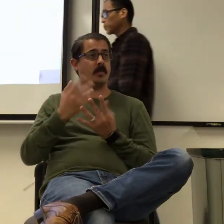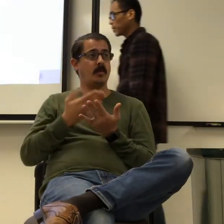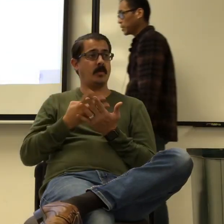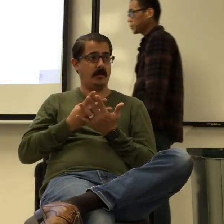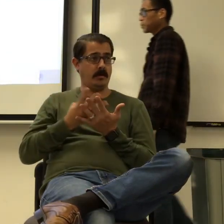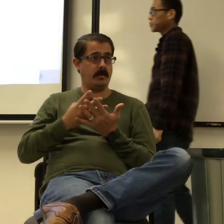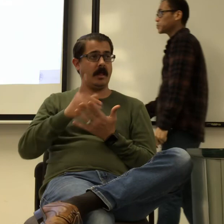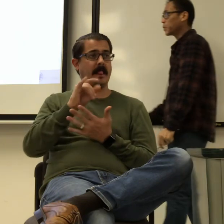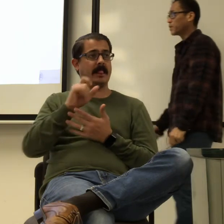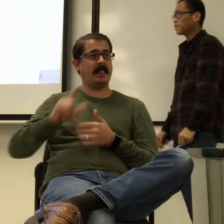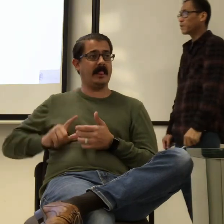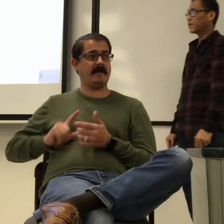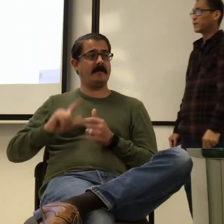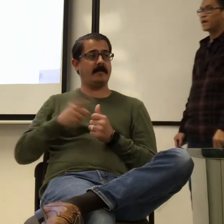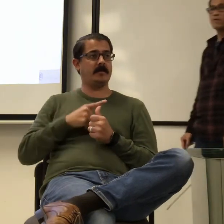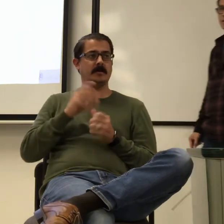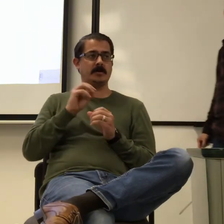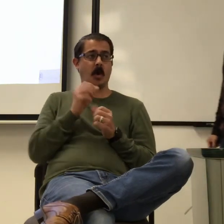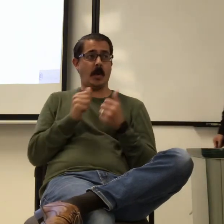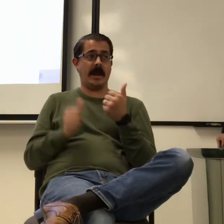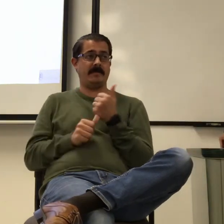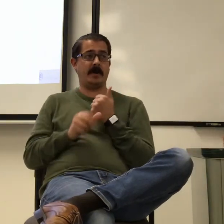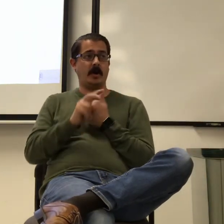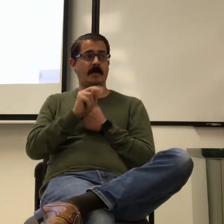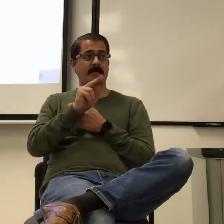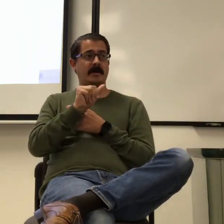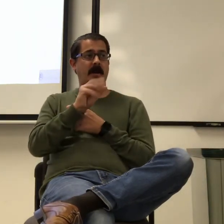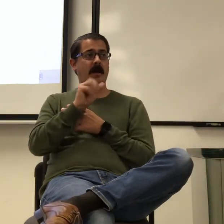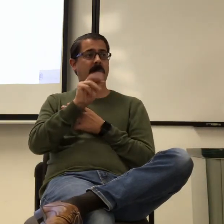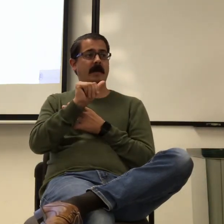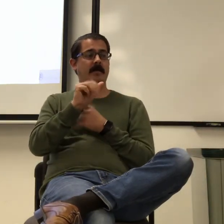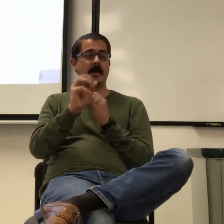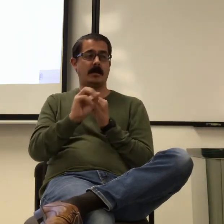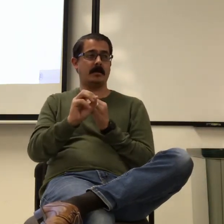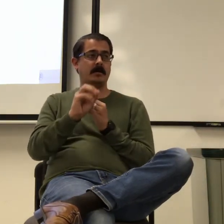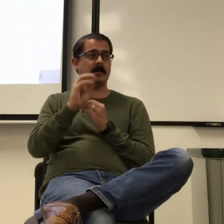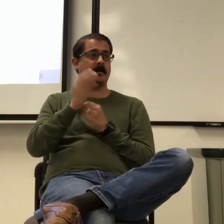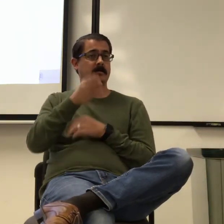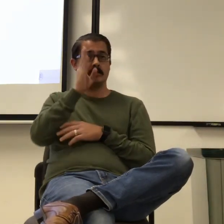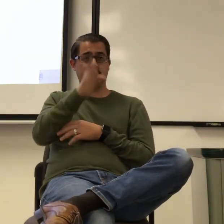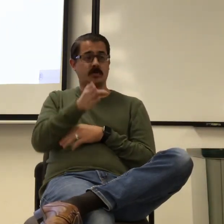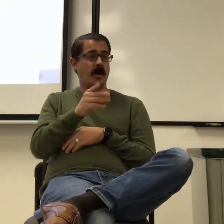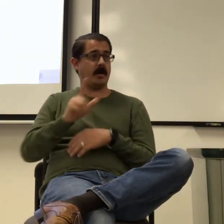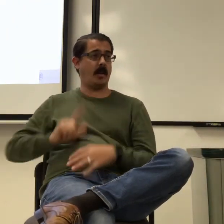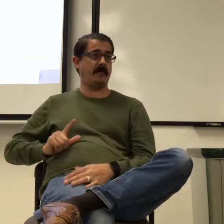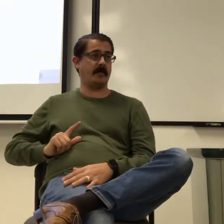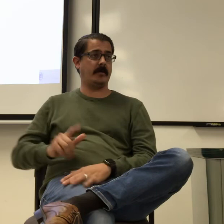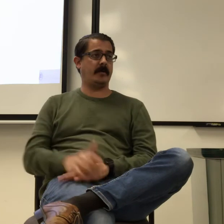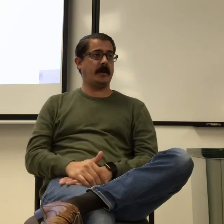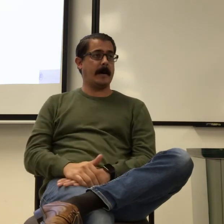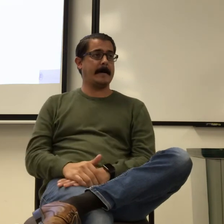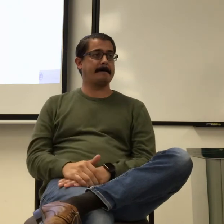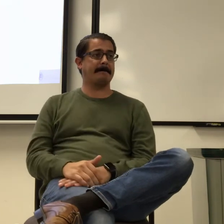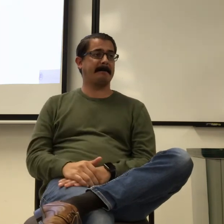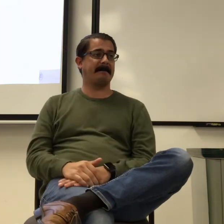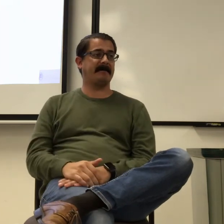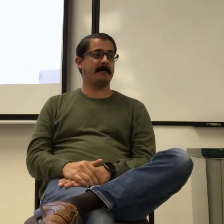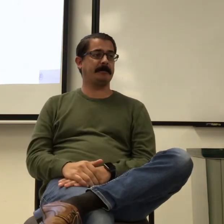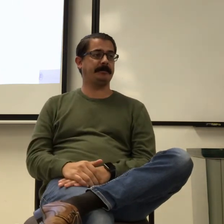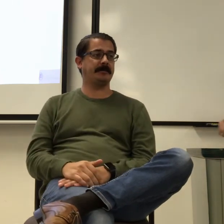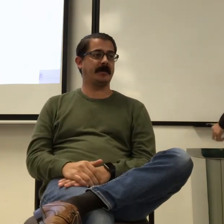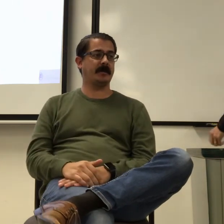general circulation. There's no inferior vena cava here. Okay, this is all going to the liver. So what you have here is you have the